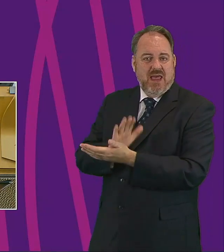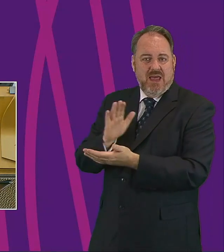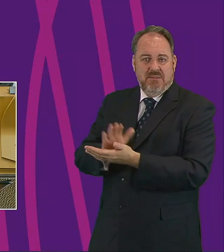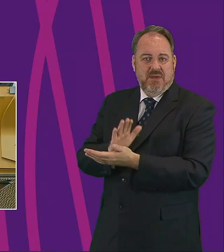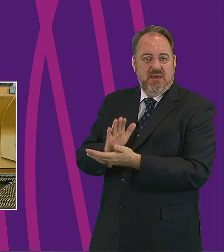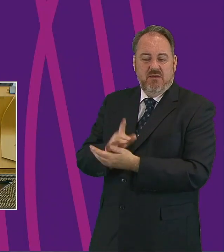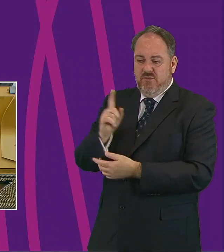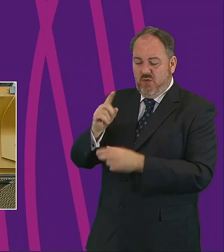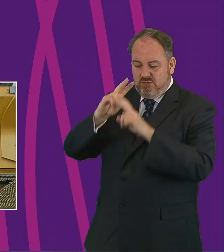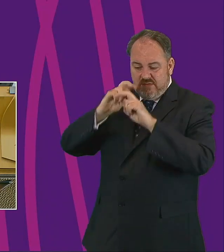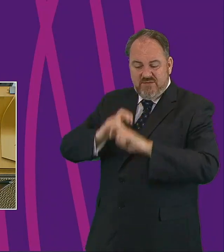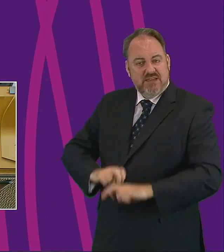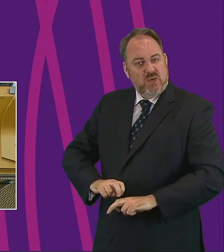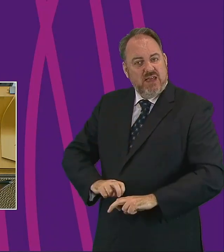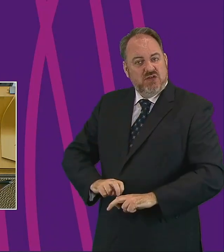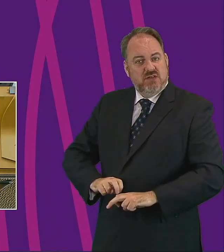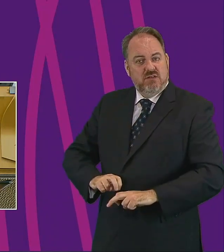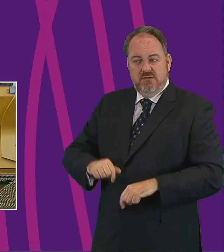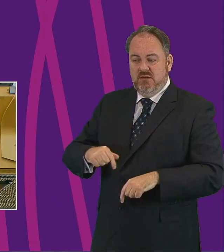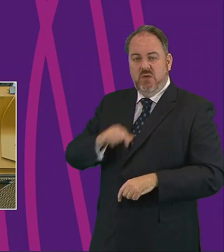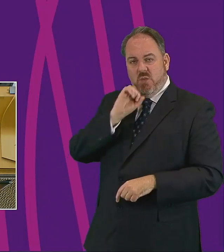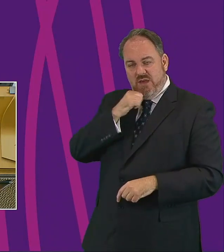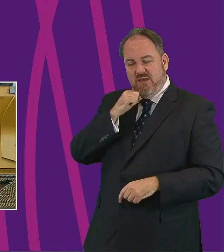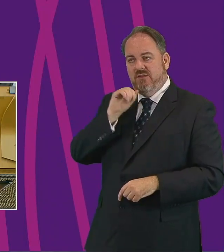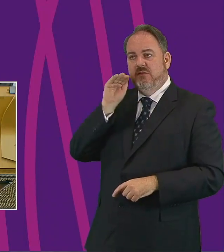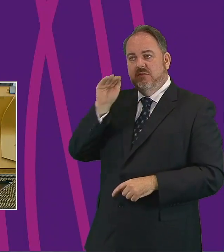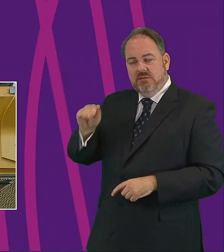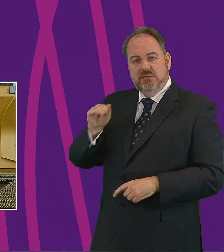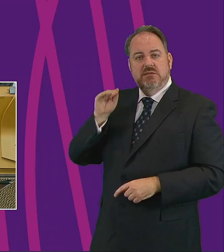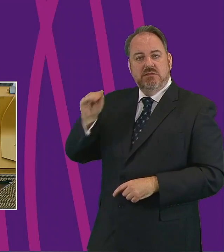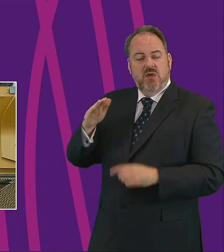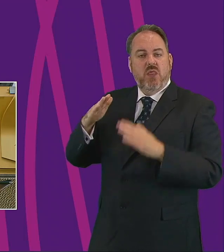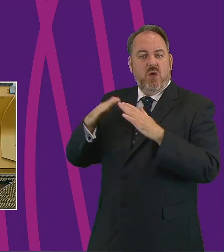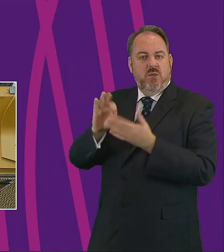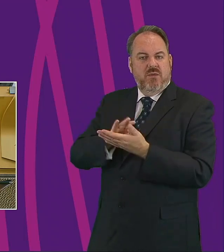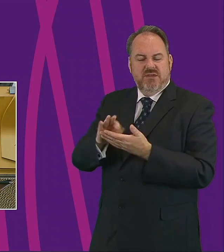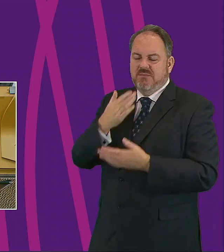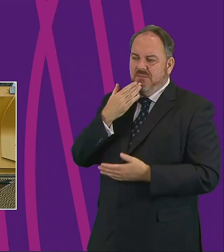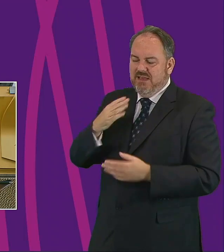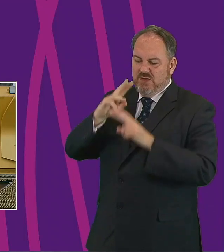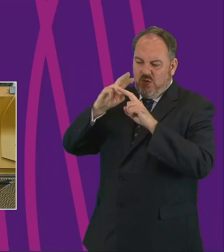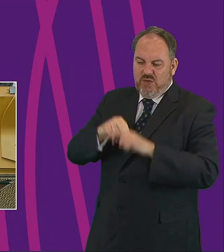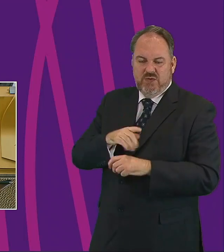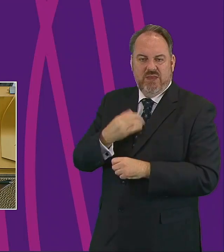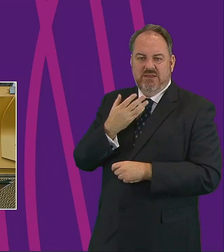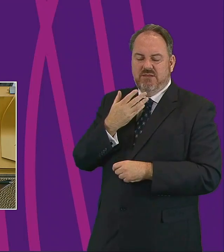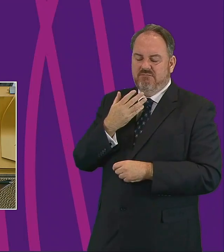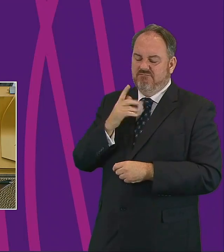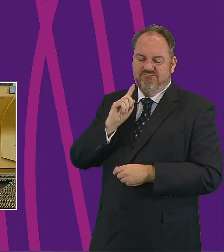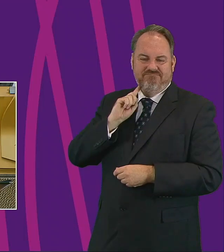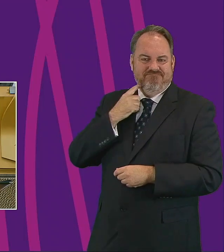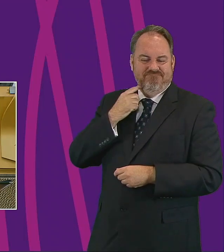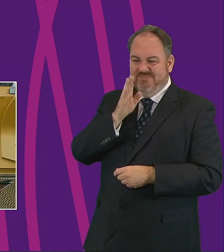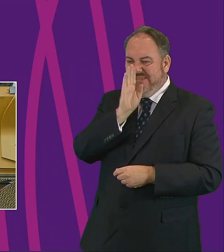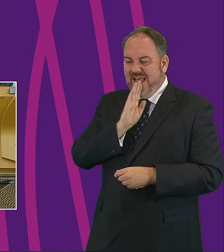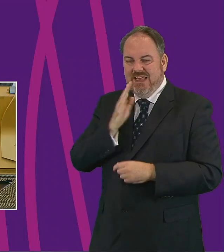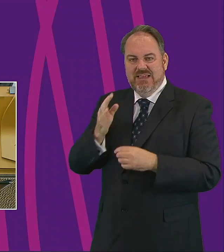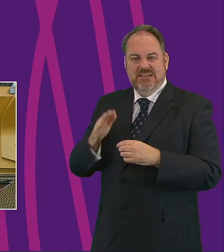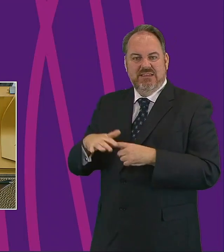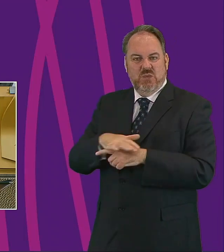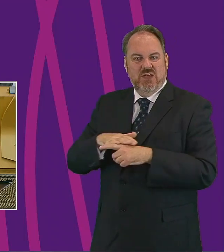of an inquiry with the Home Office. We have repeatedly raised these concerns with the Home Office. And I don't want to